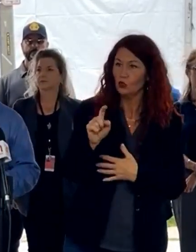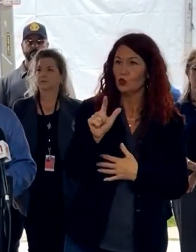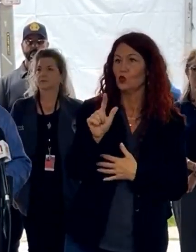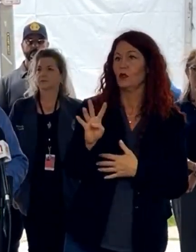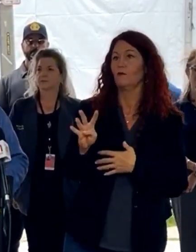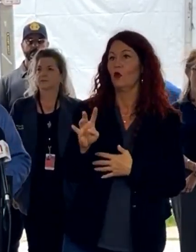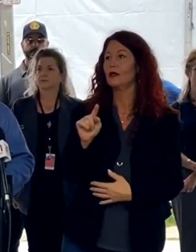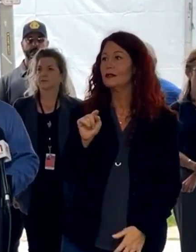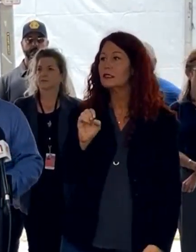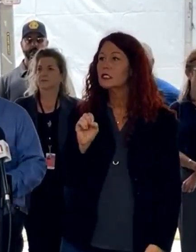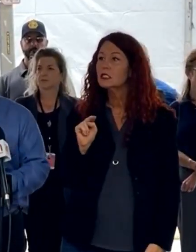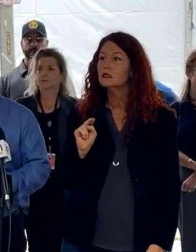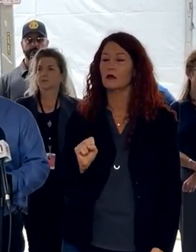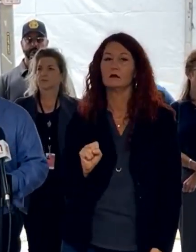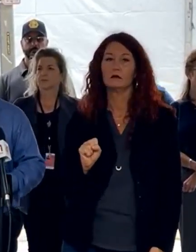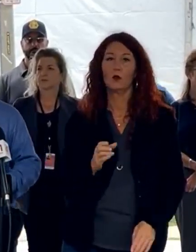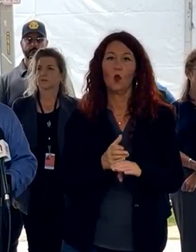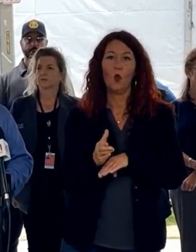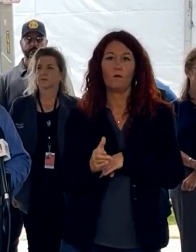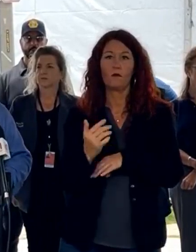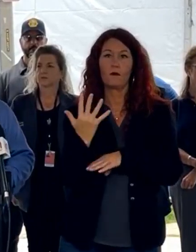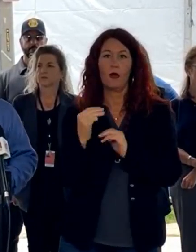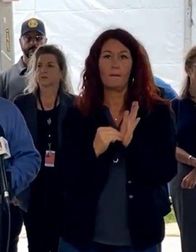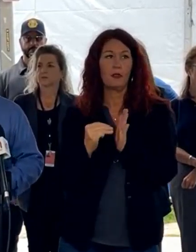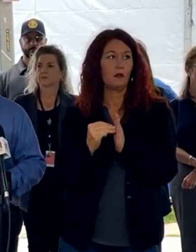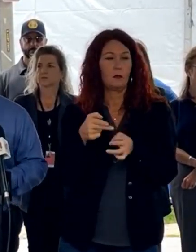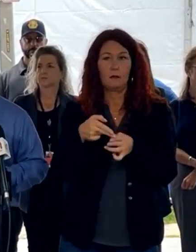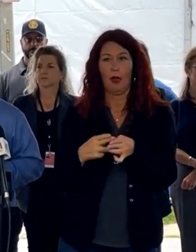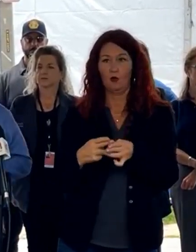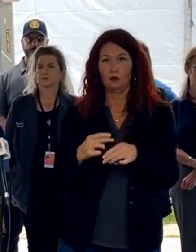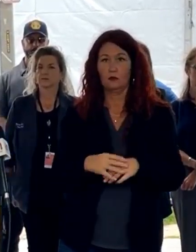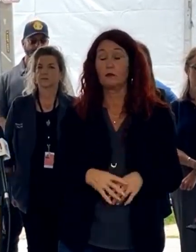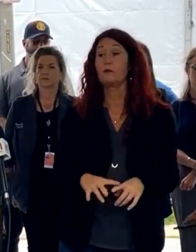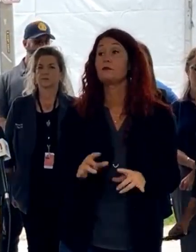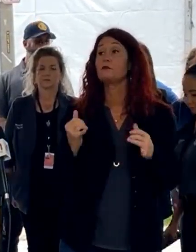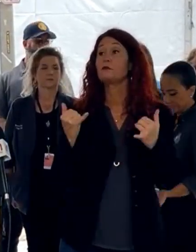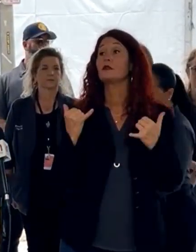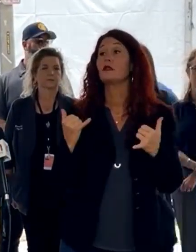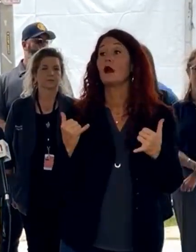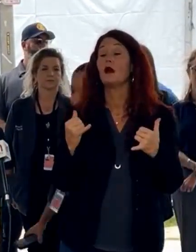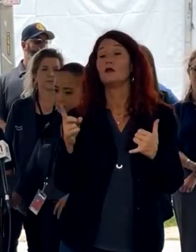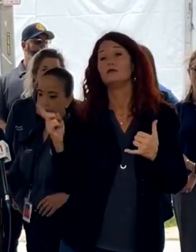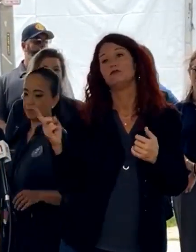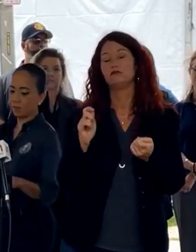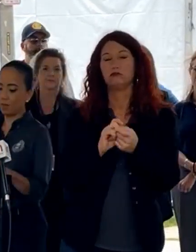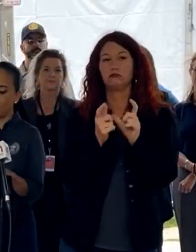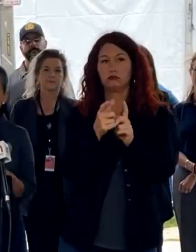Thank you, Chief. Miami-Dade Fire Rescue Director of Media and Public Relations, Erica Benitez.